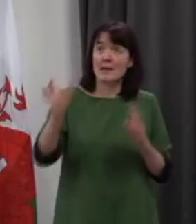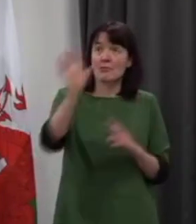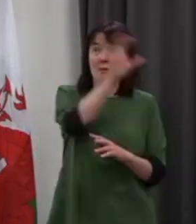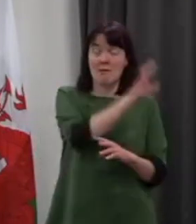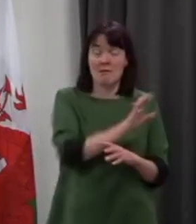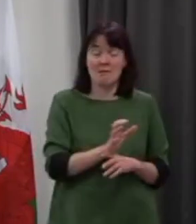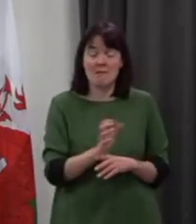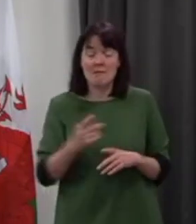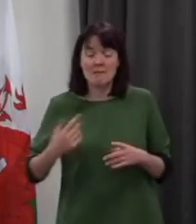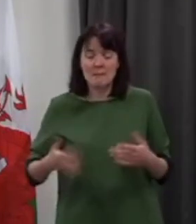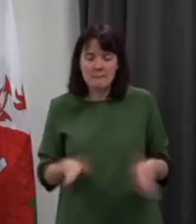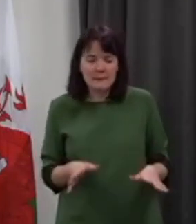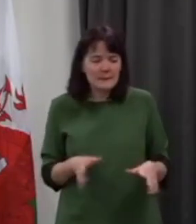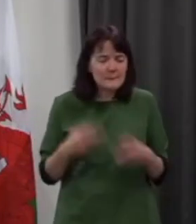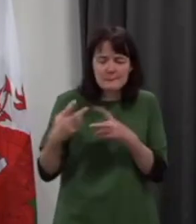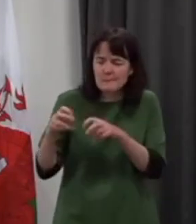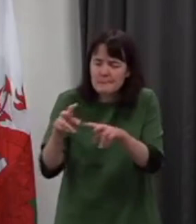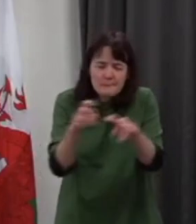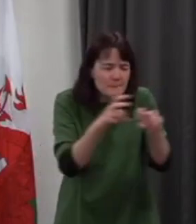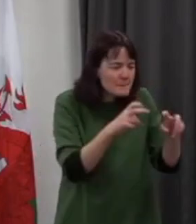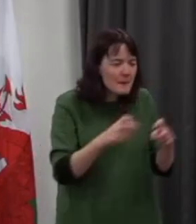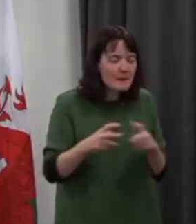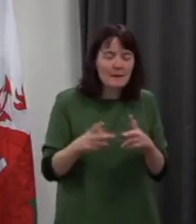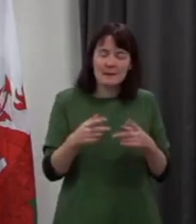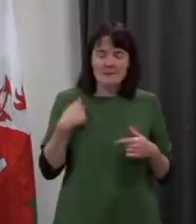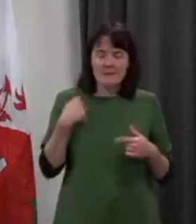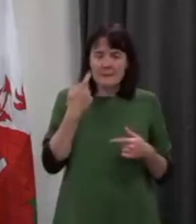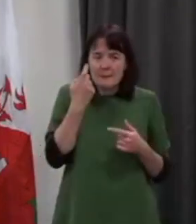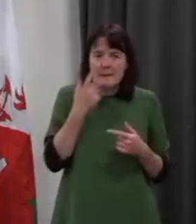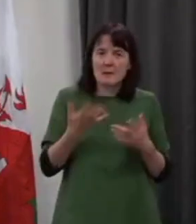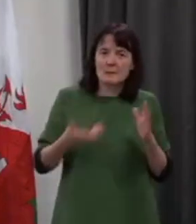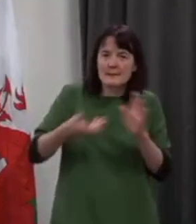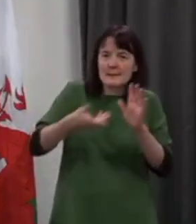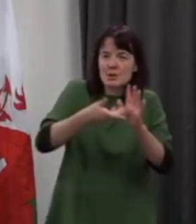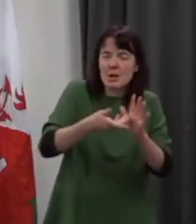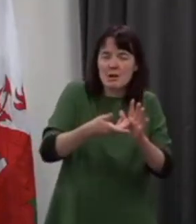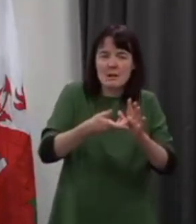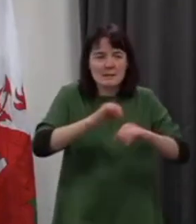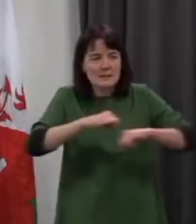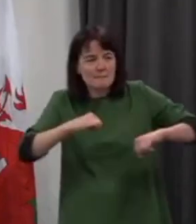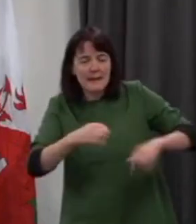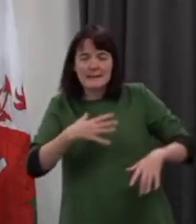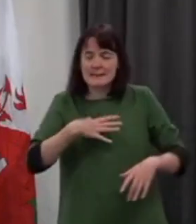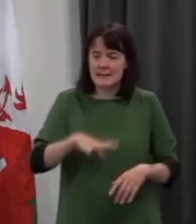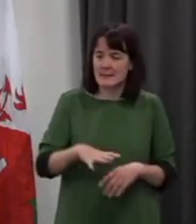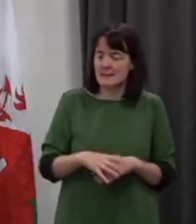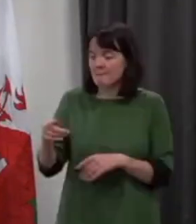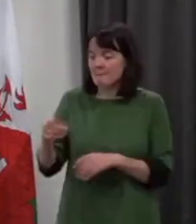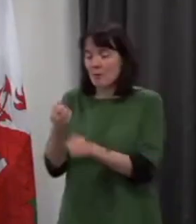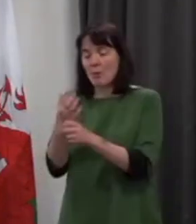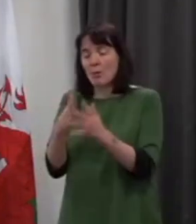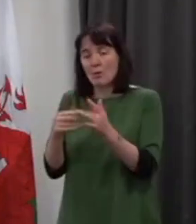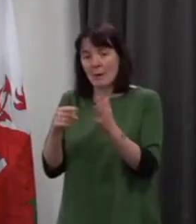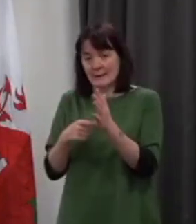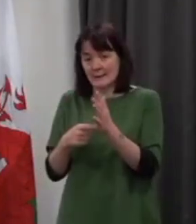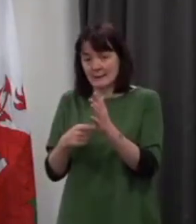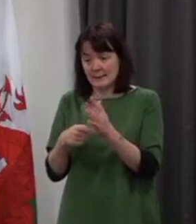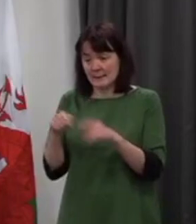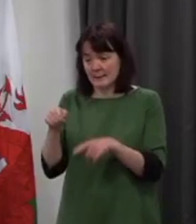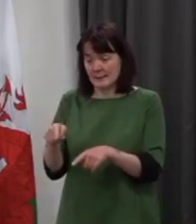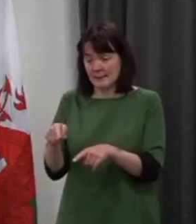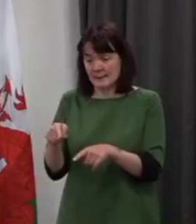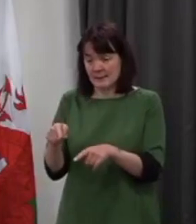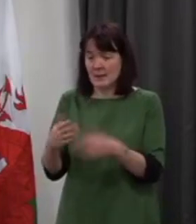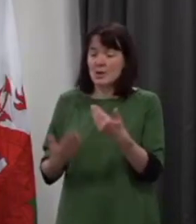additional capacity that it recognises it will need. So in Gwent, I already made a decision about bringing forward new beds on the